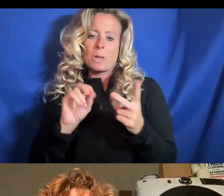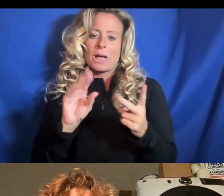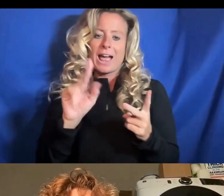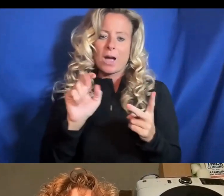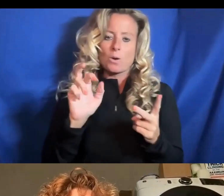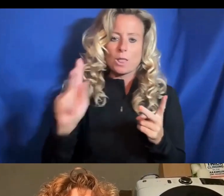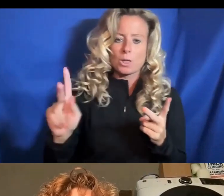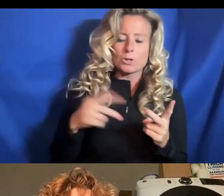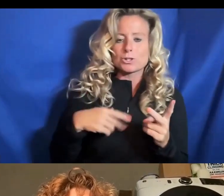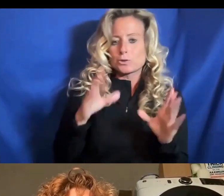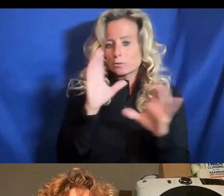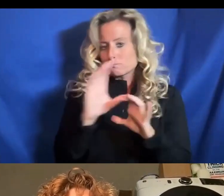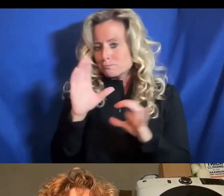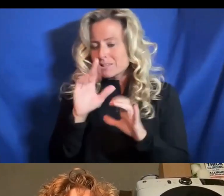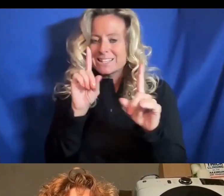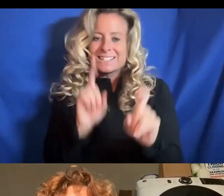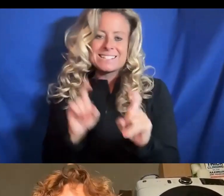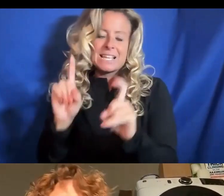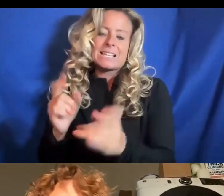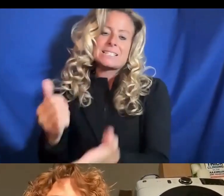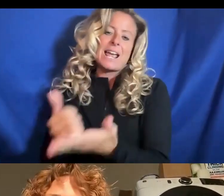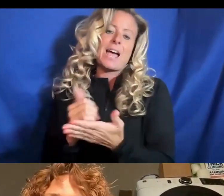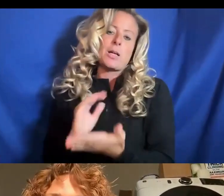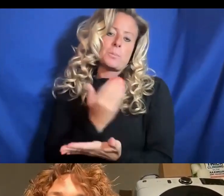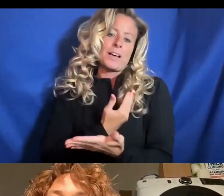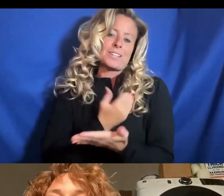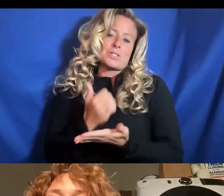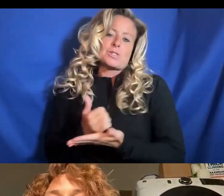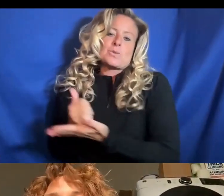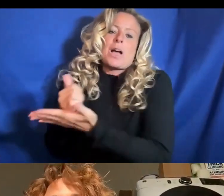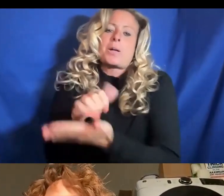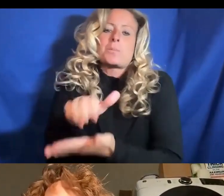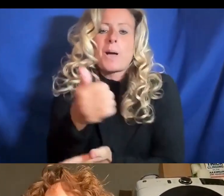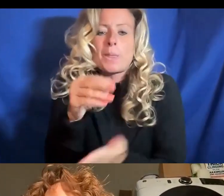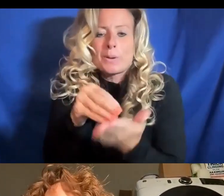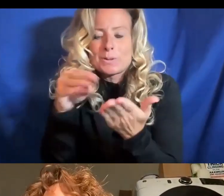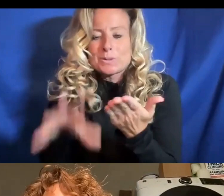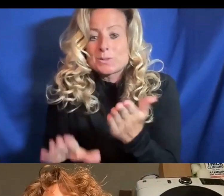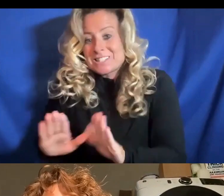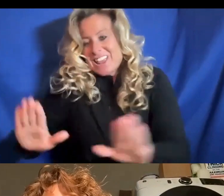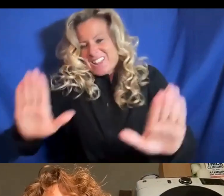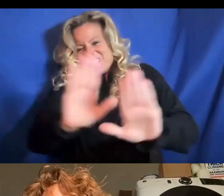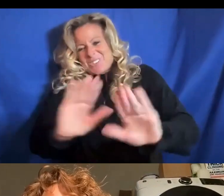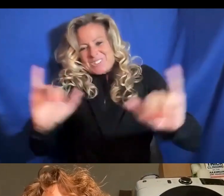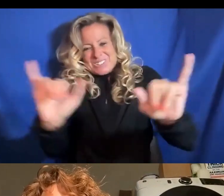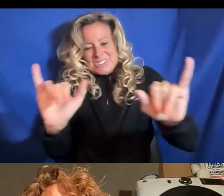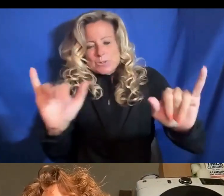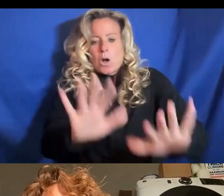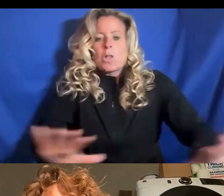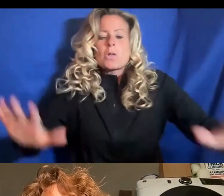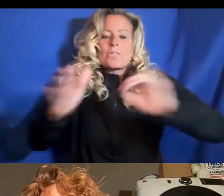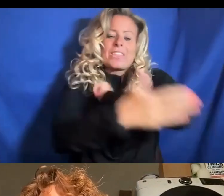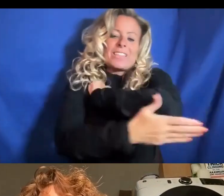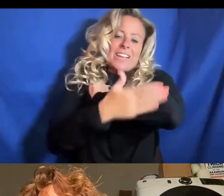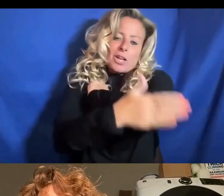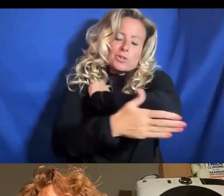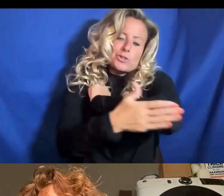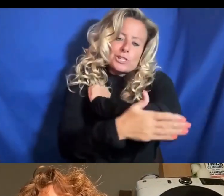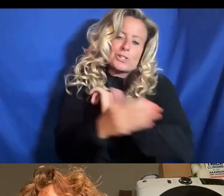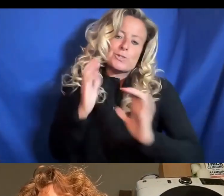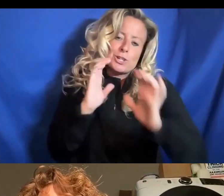so you can explore it. Help us to help other students and yours around the country to communicate